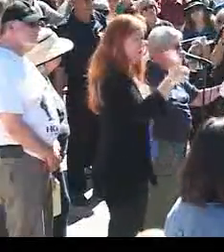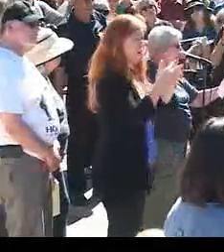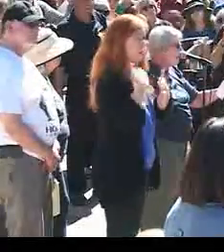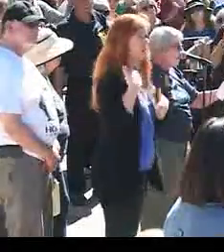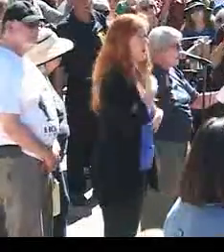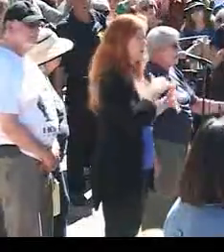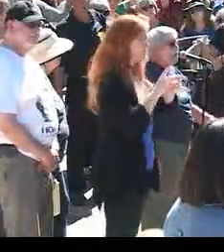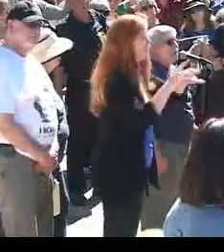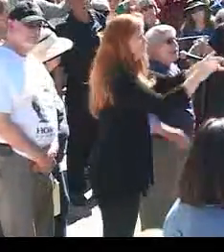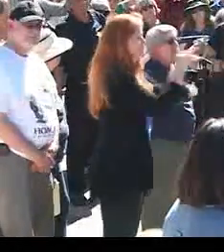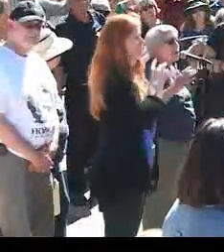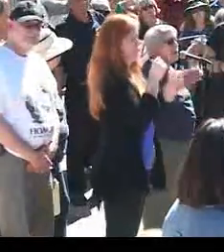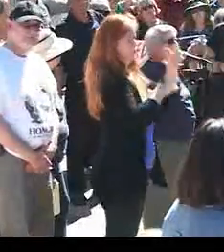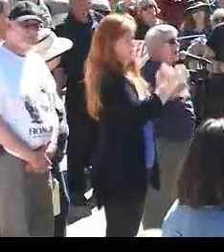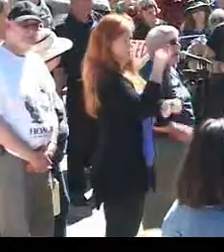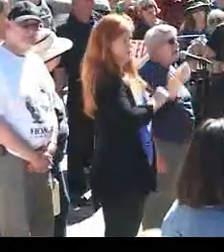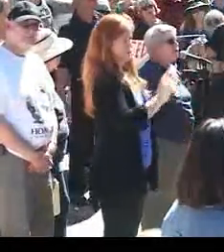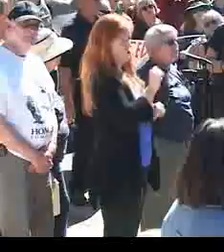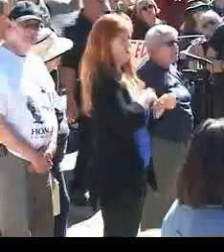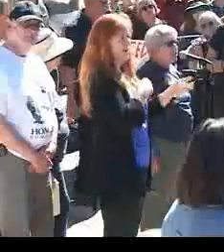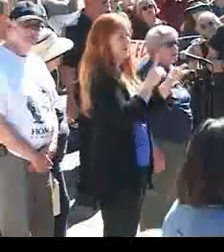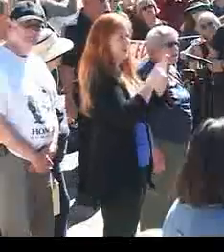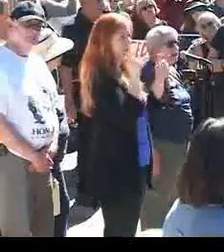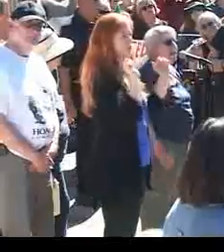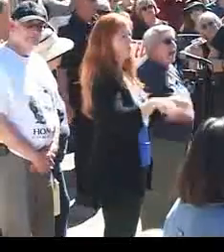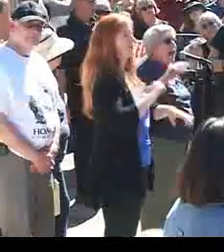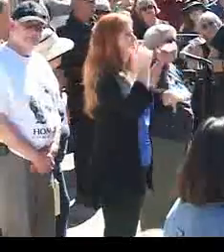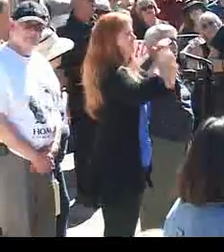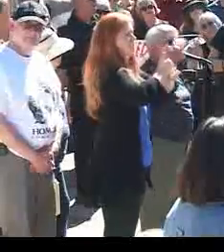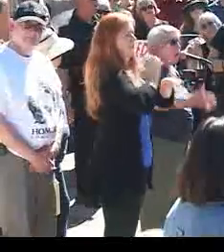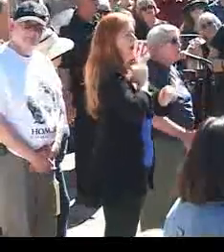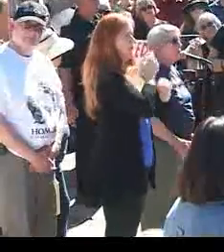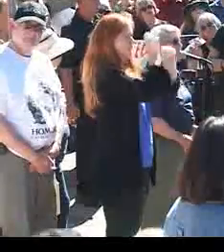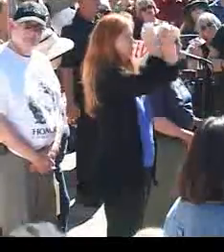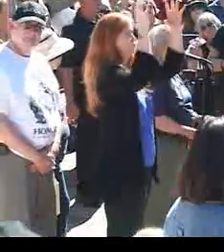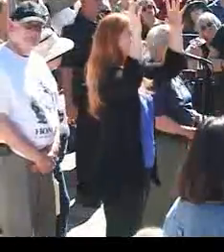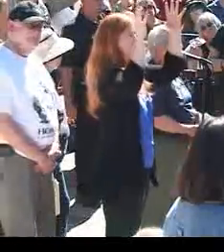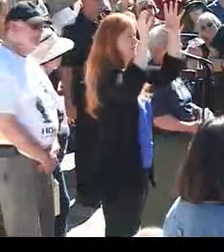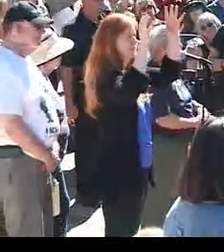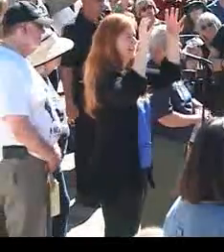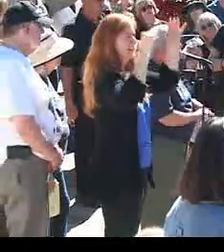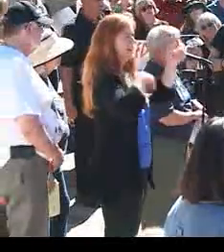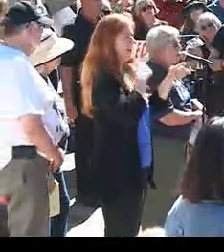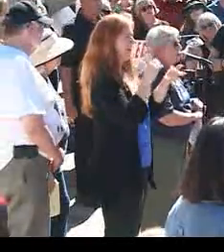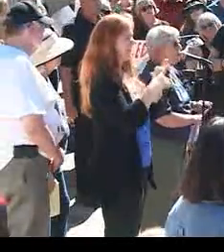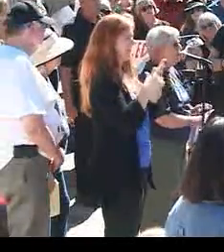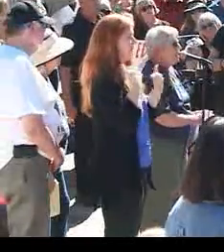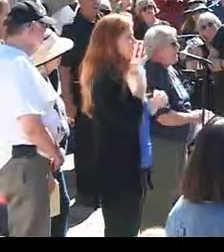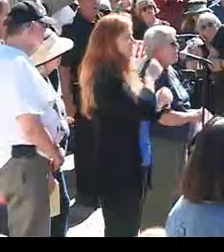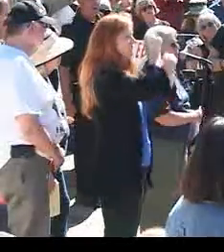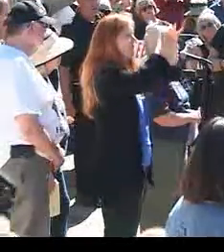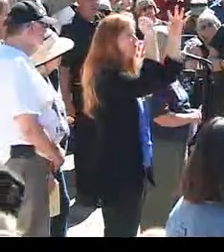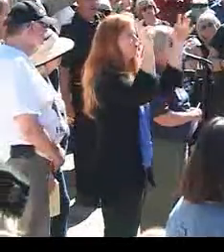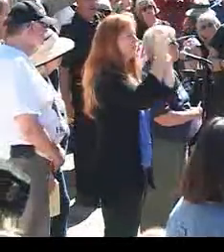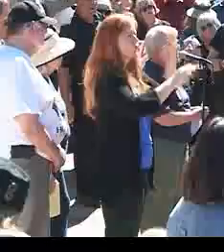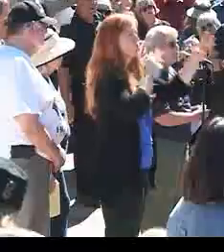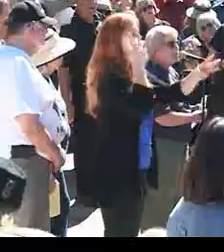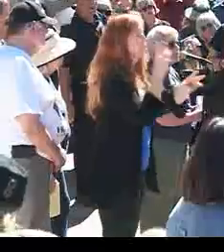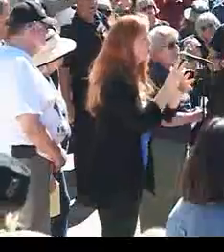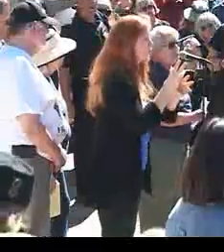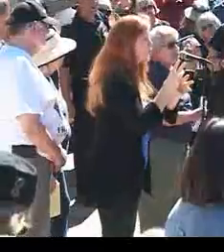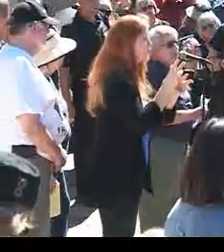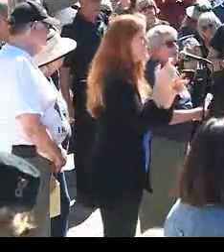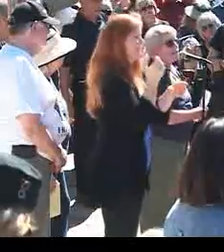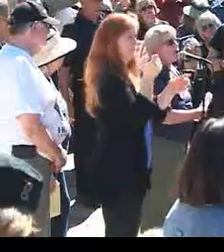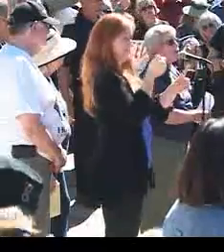of one another. Then we can have a vision and propose to people a vision of a world in which there is